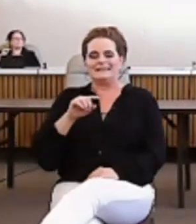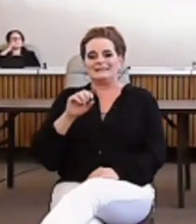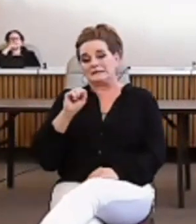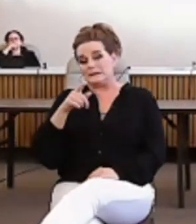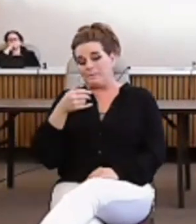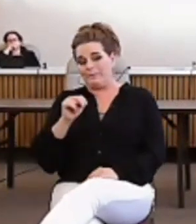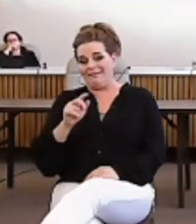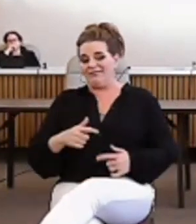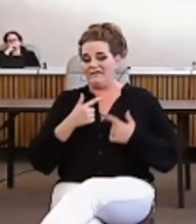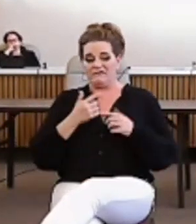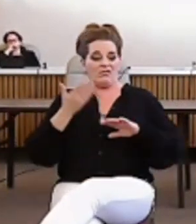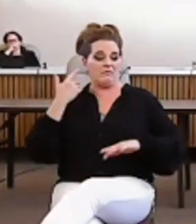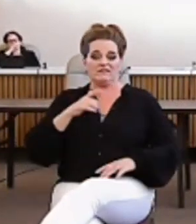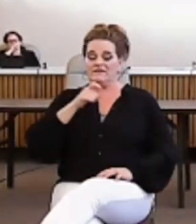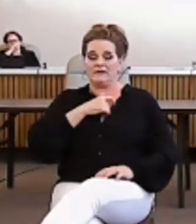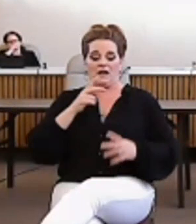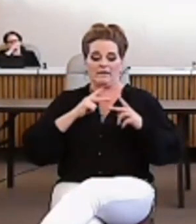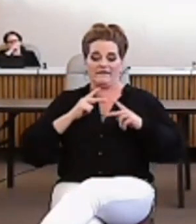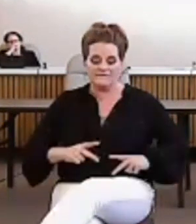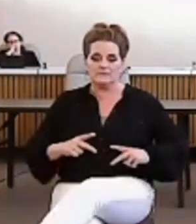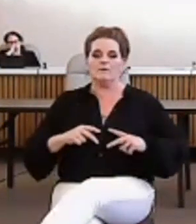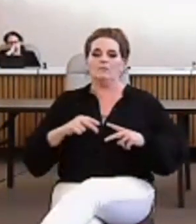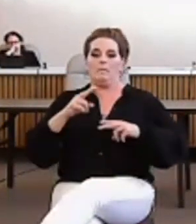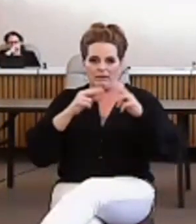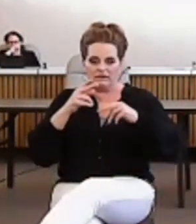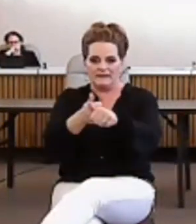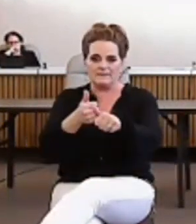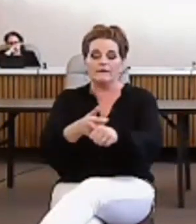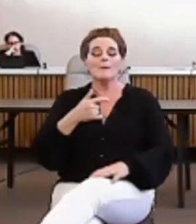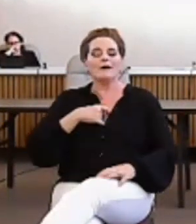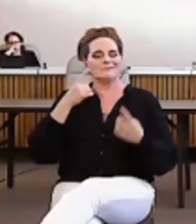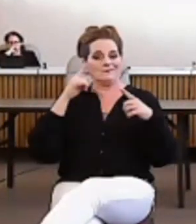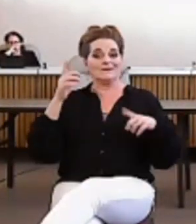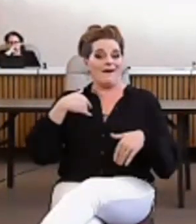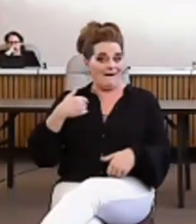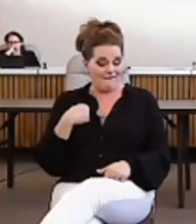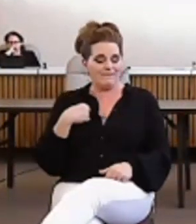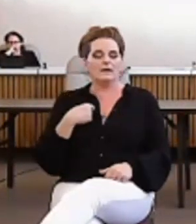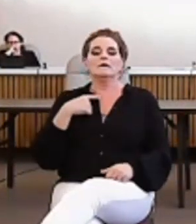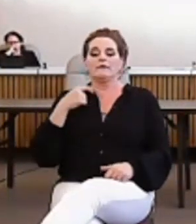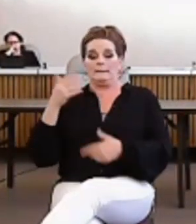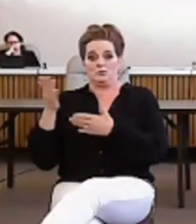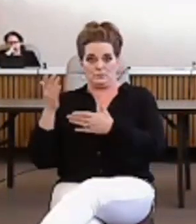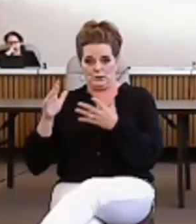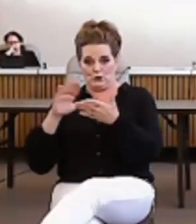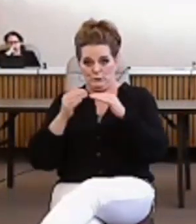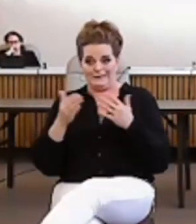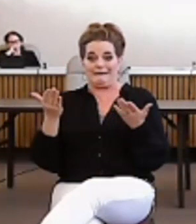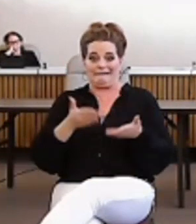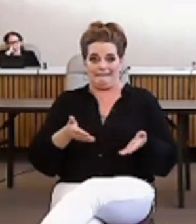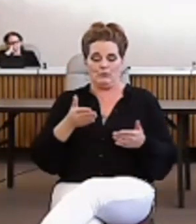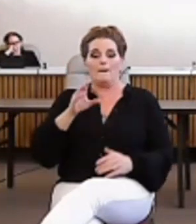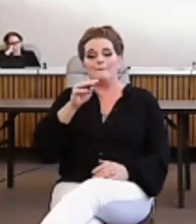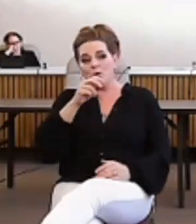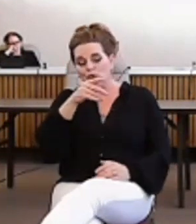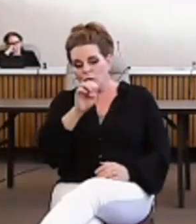had any physical store locations. However, with the success I had serving the community at Monroe, we decided